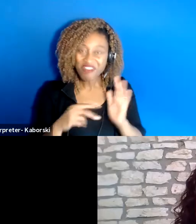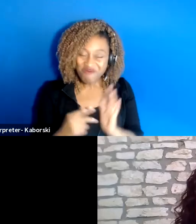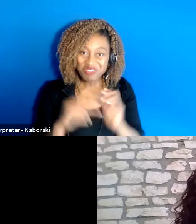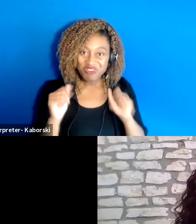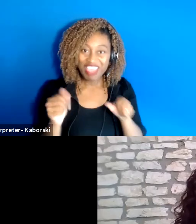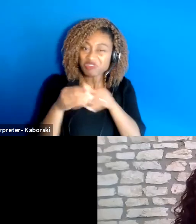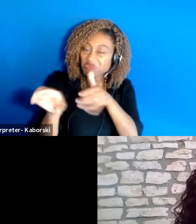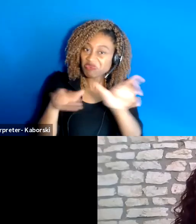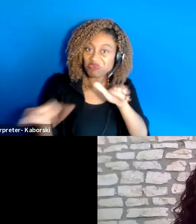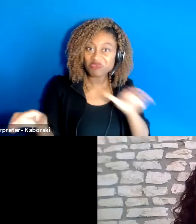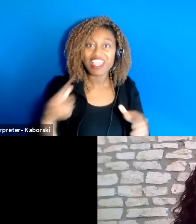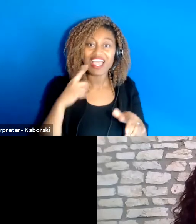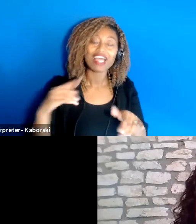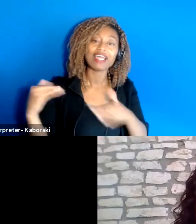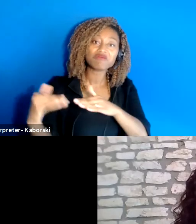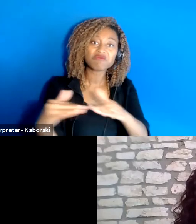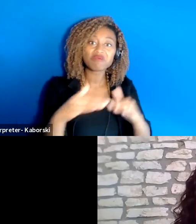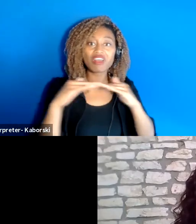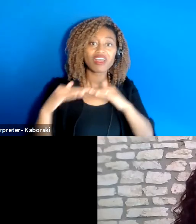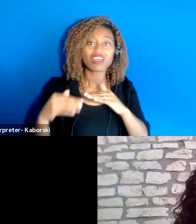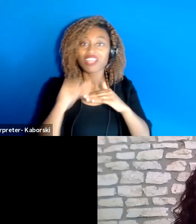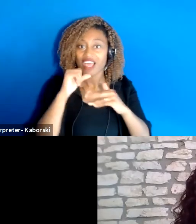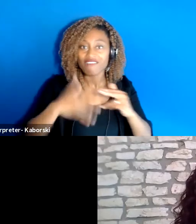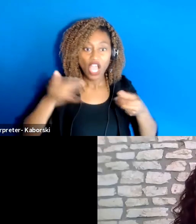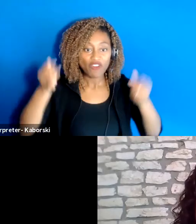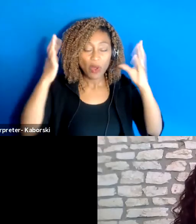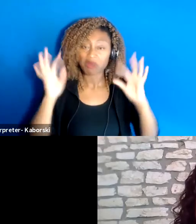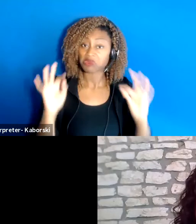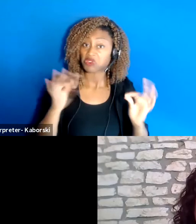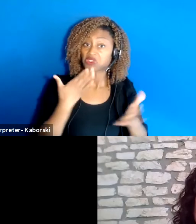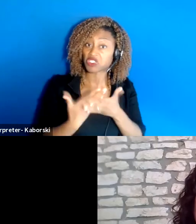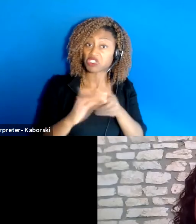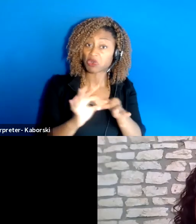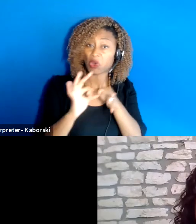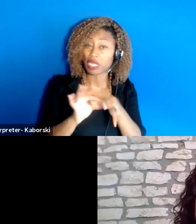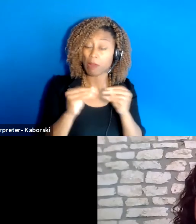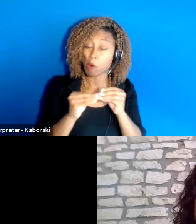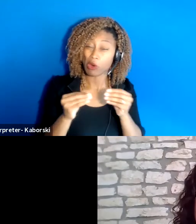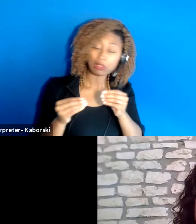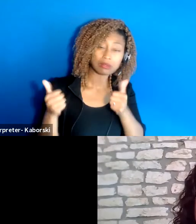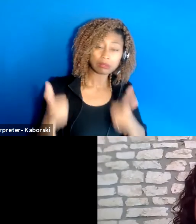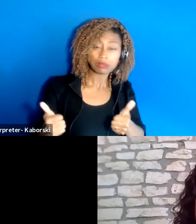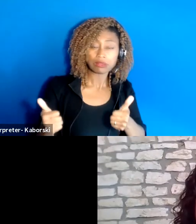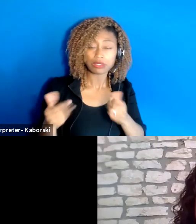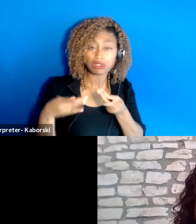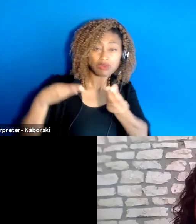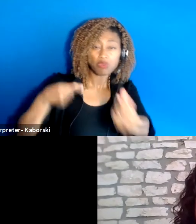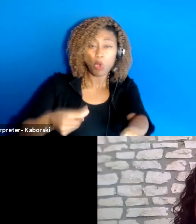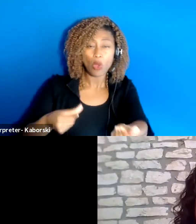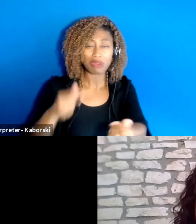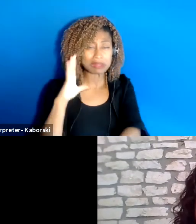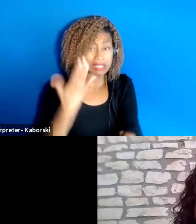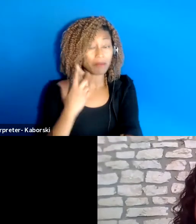organizations and really coordinate and work together. So that sounds like a great